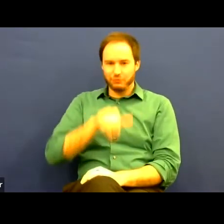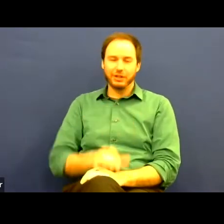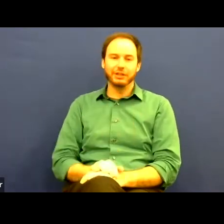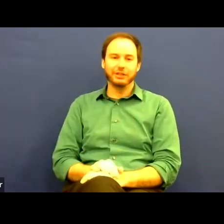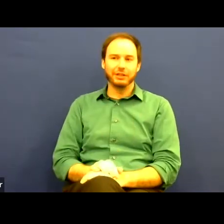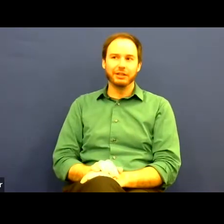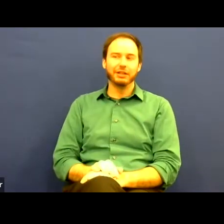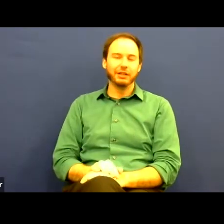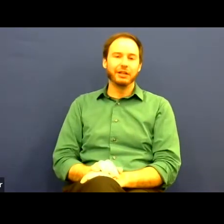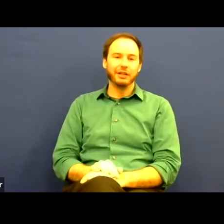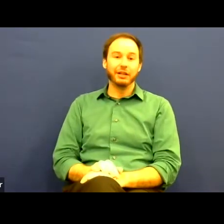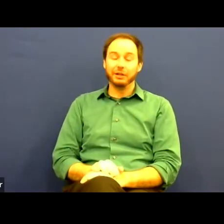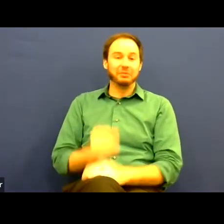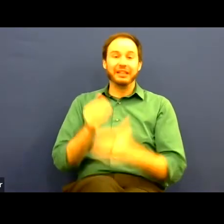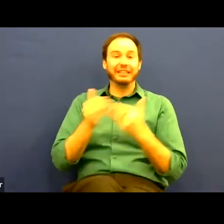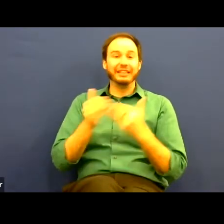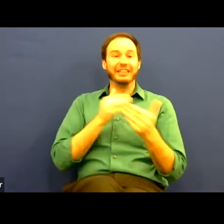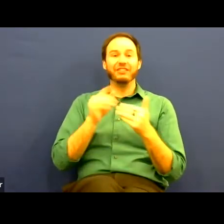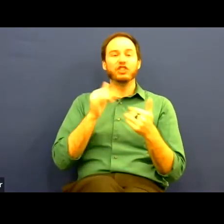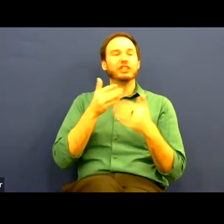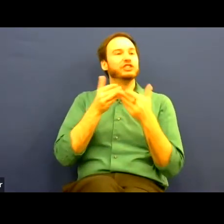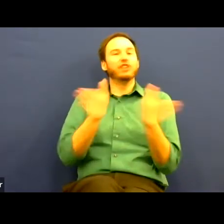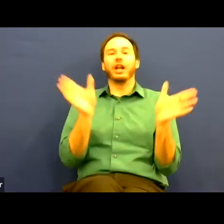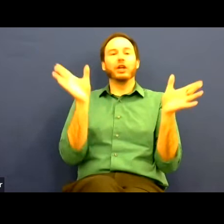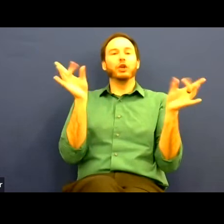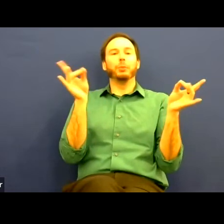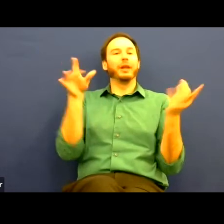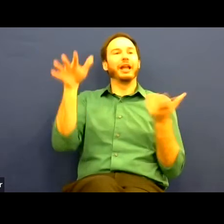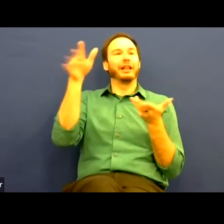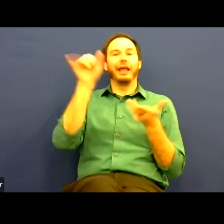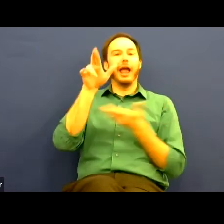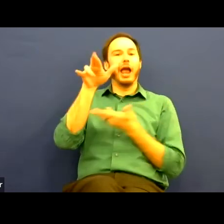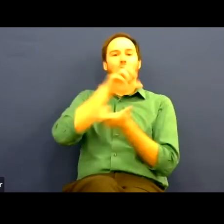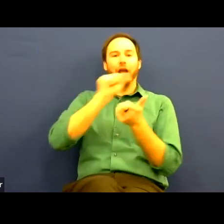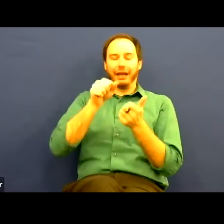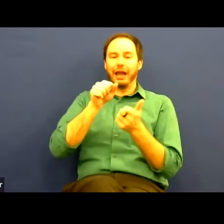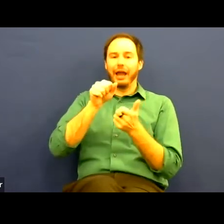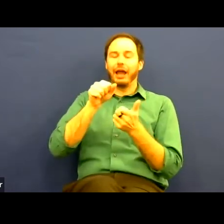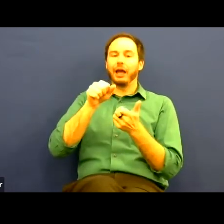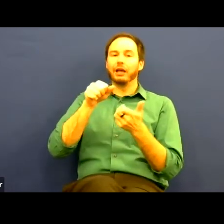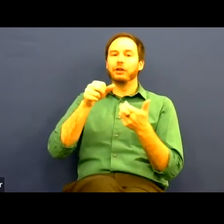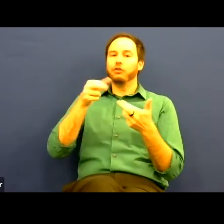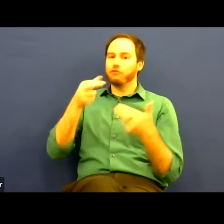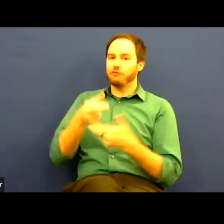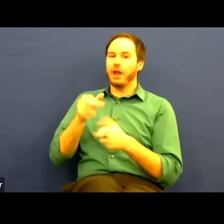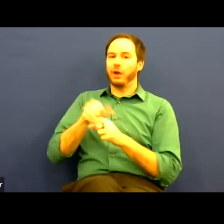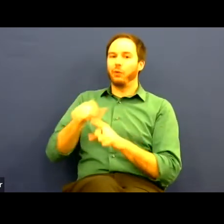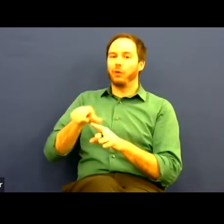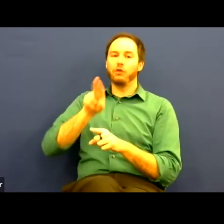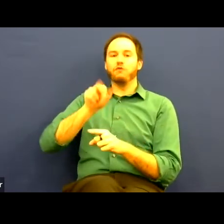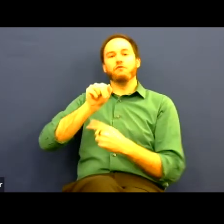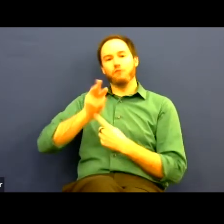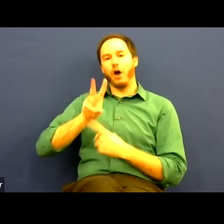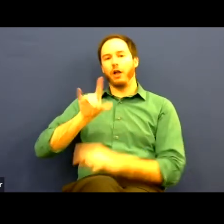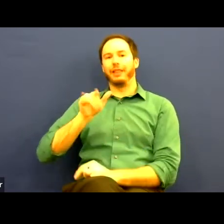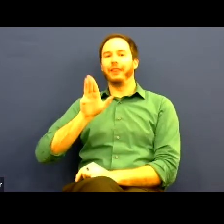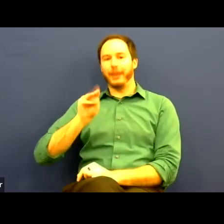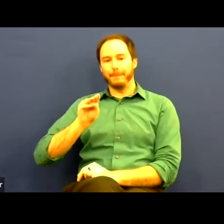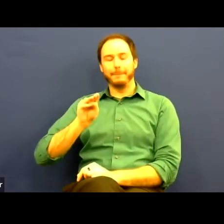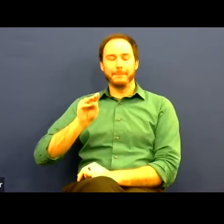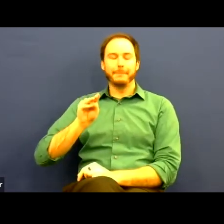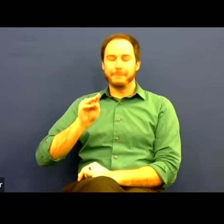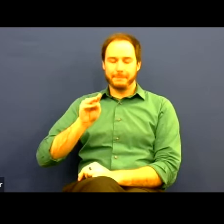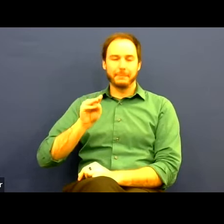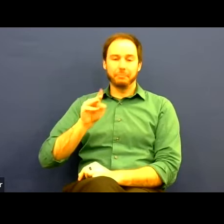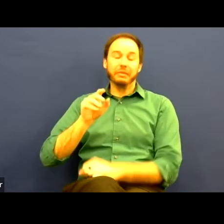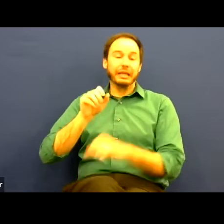But because even just humidity in the air can react with raw lithium. So it is